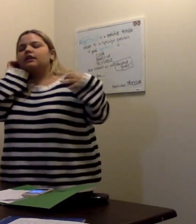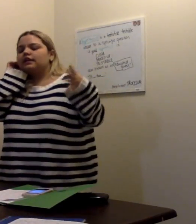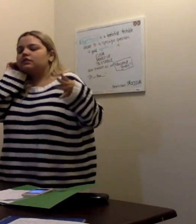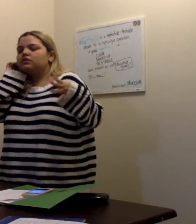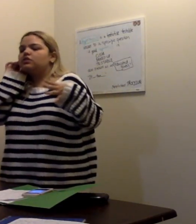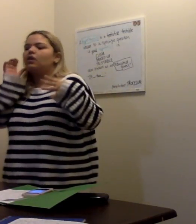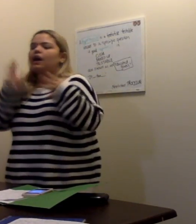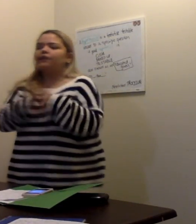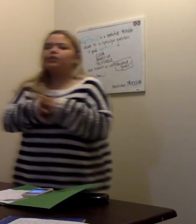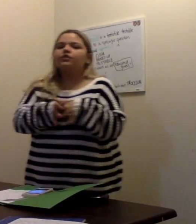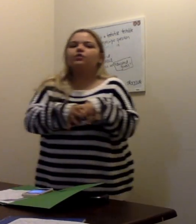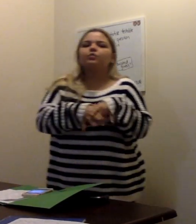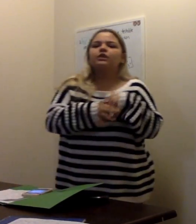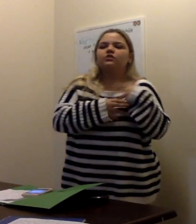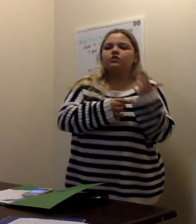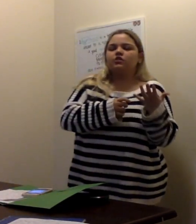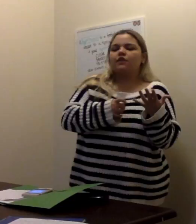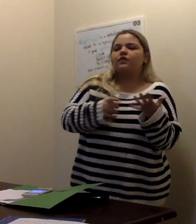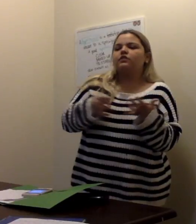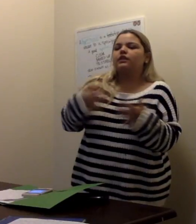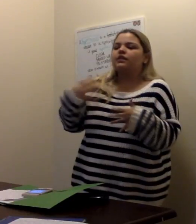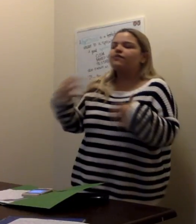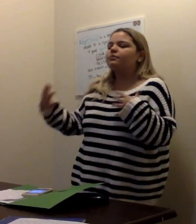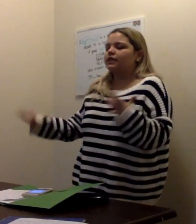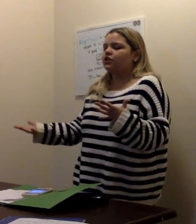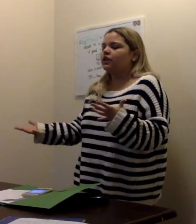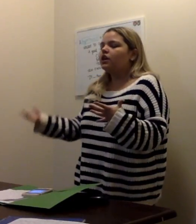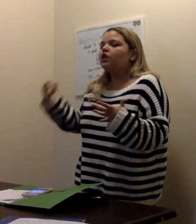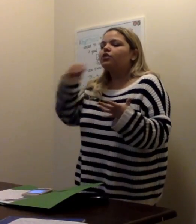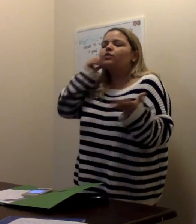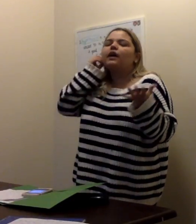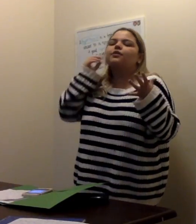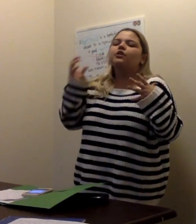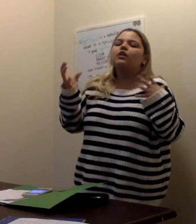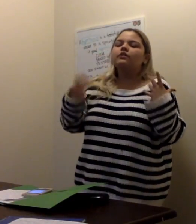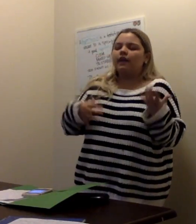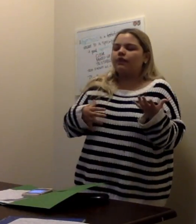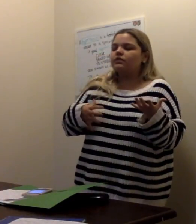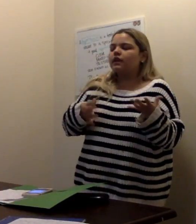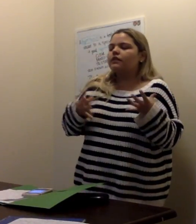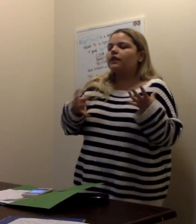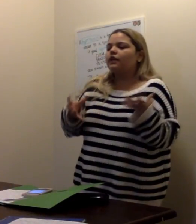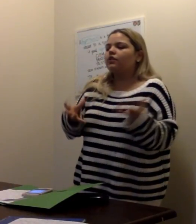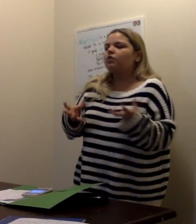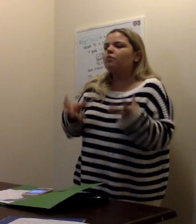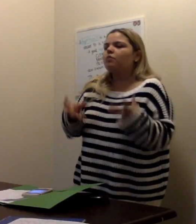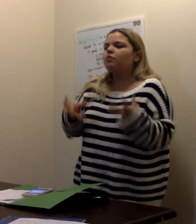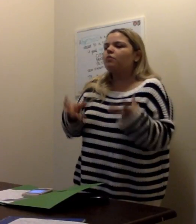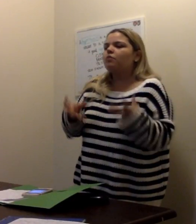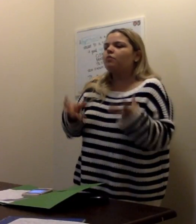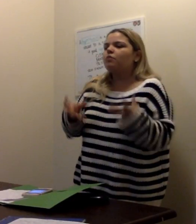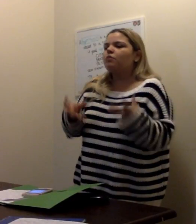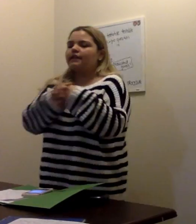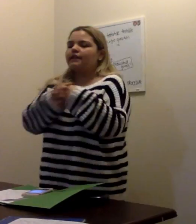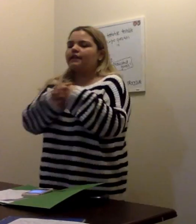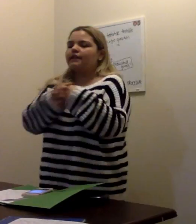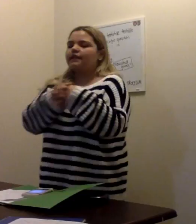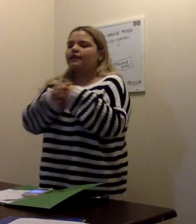guess. So after you research stuff and you get the information, you gather it all around, and then you form a sentence that